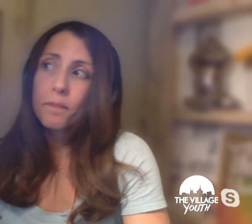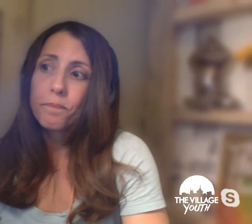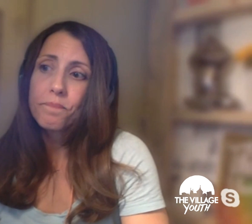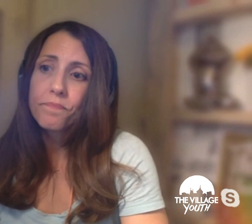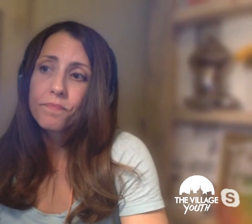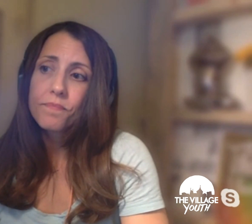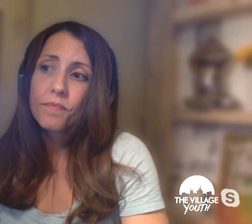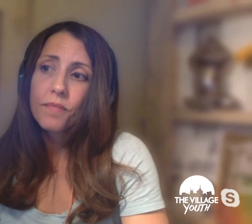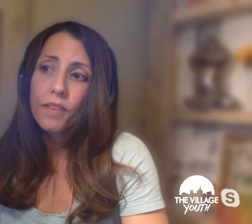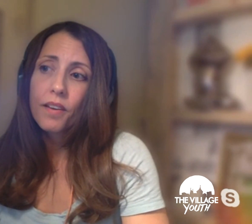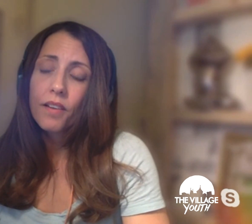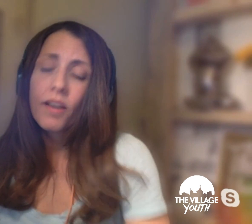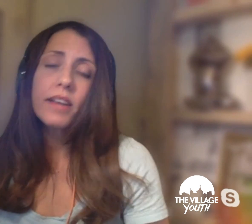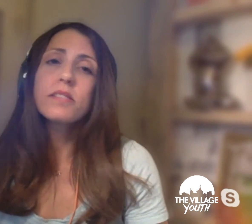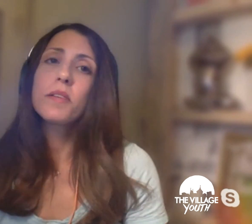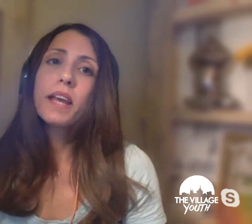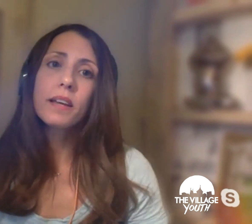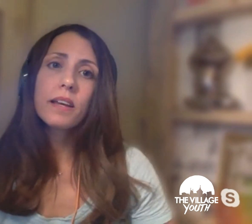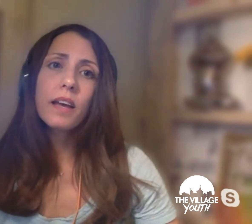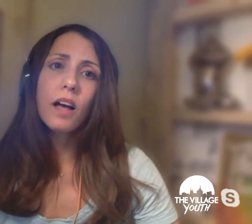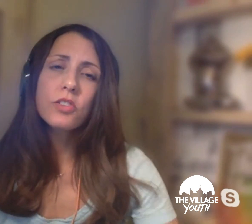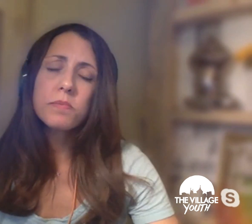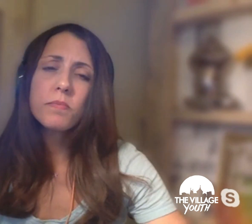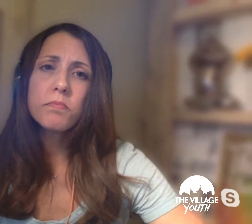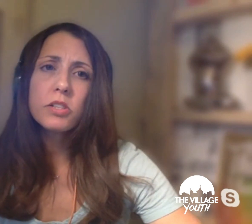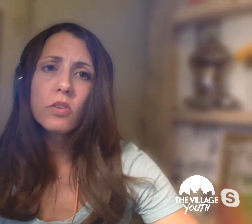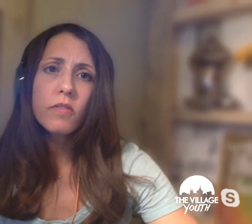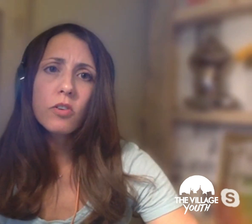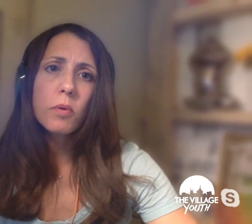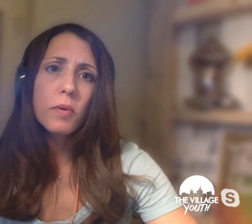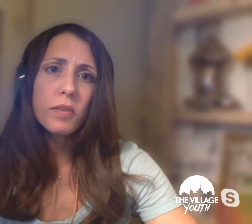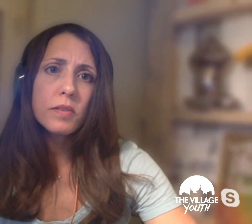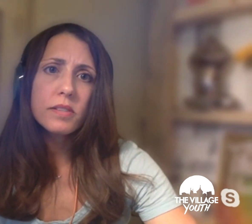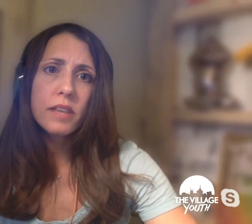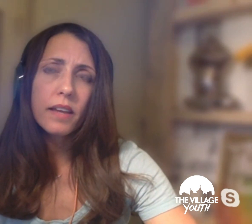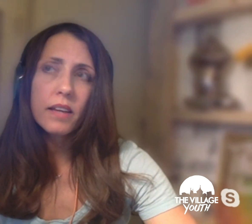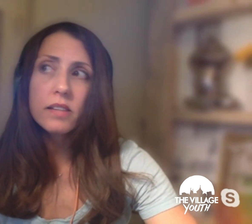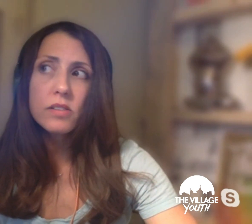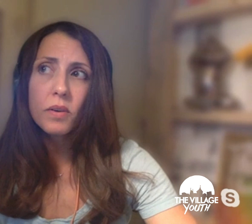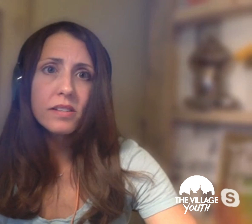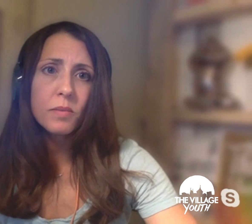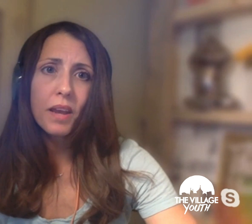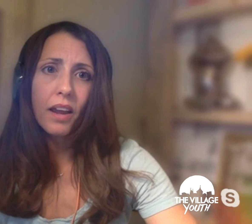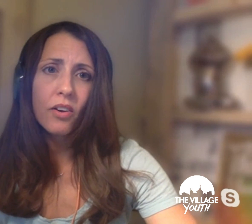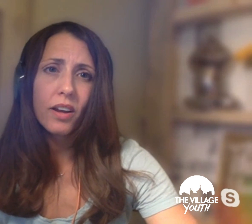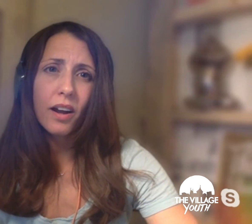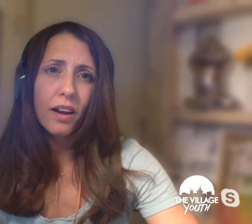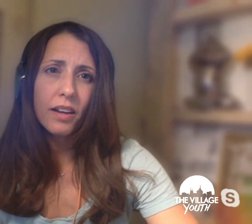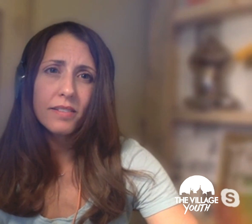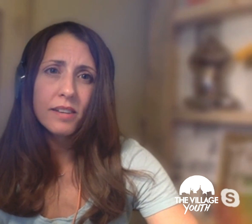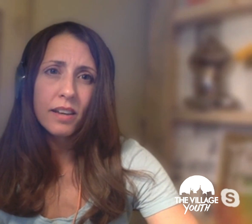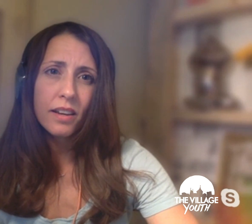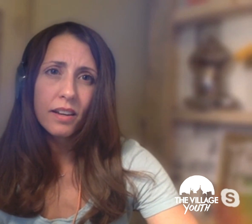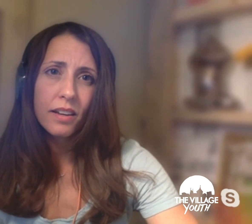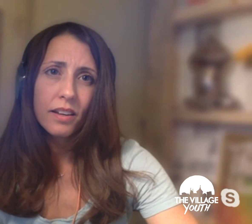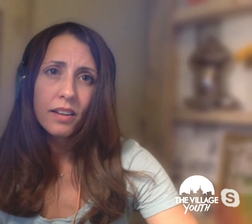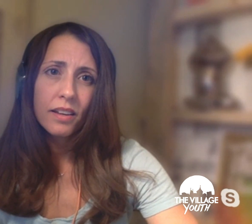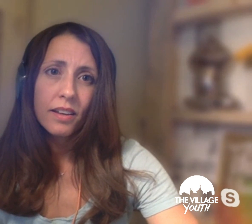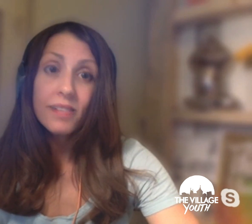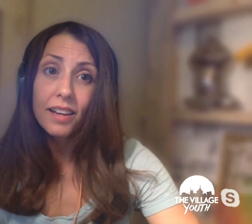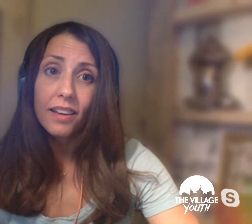that, right. So, like, I'll just be totally vulnerable with you and say, like, it's so easy to be angry at God, isn't